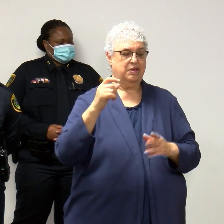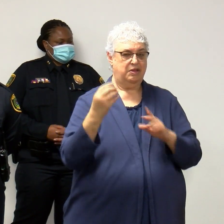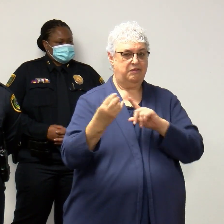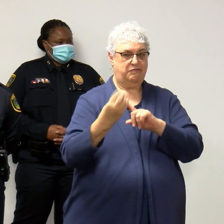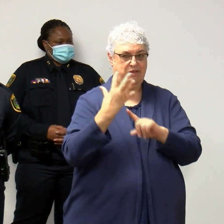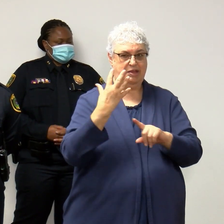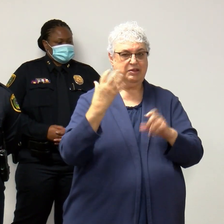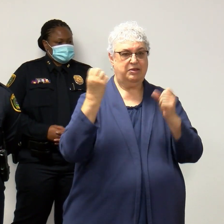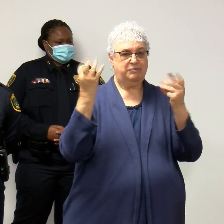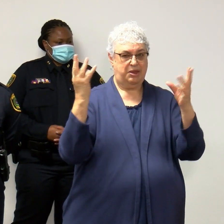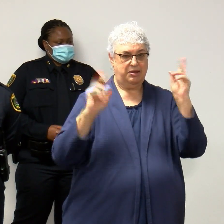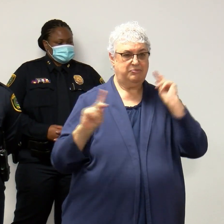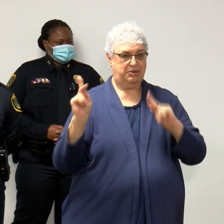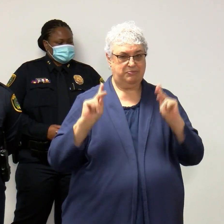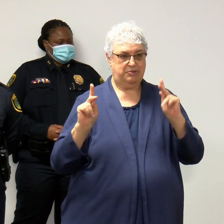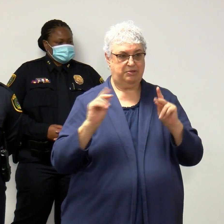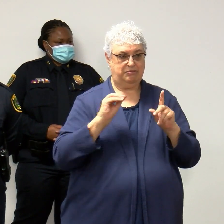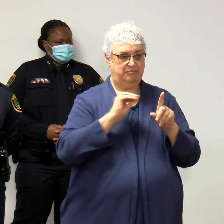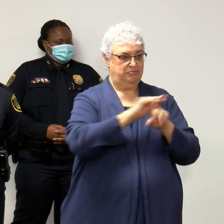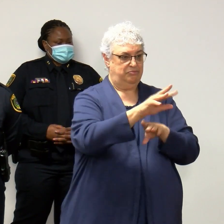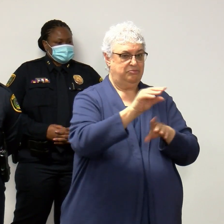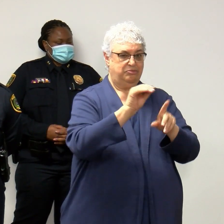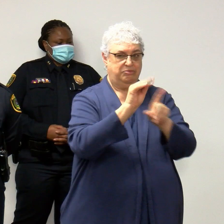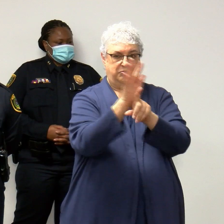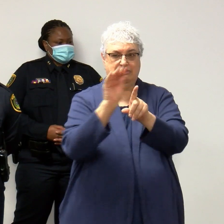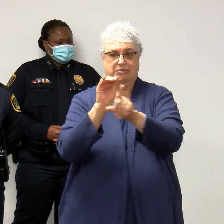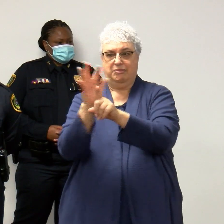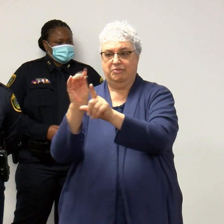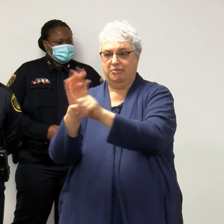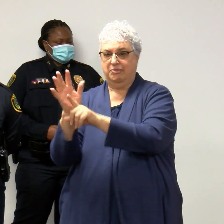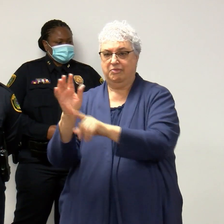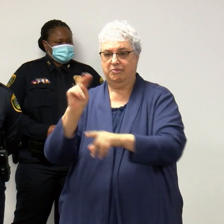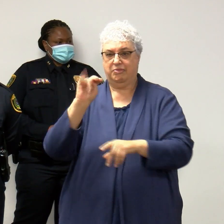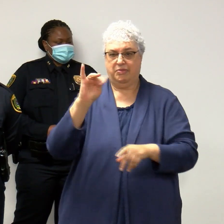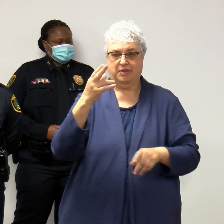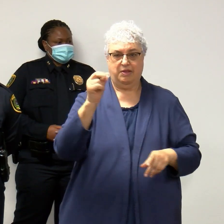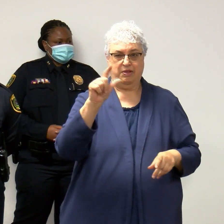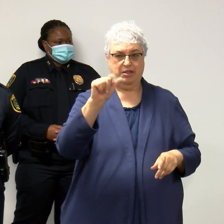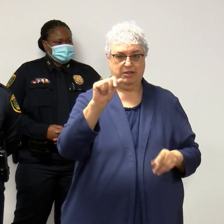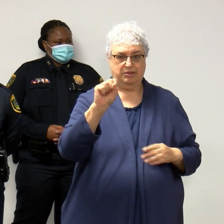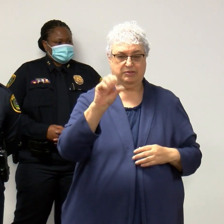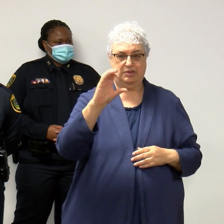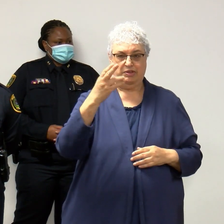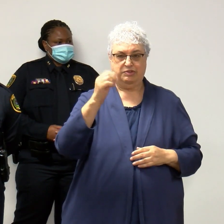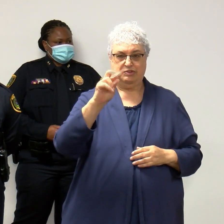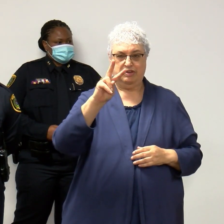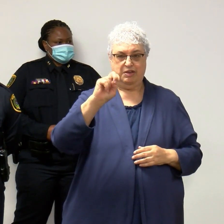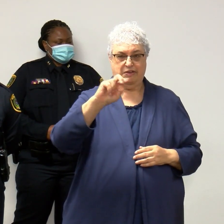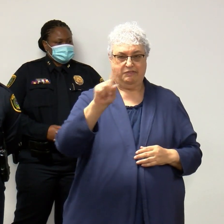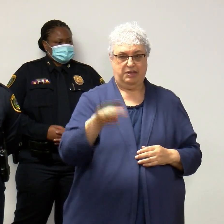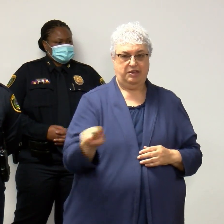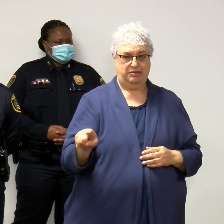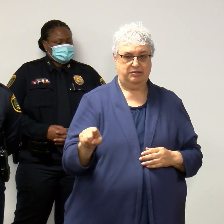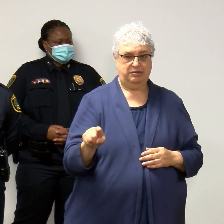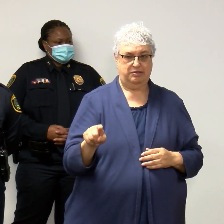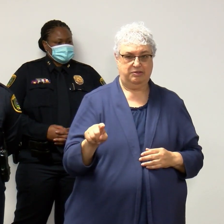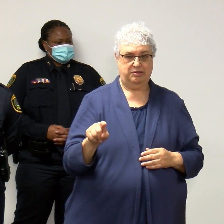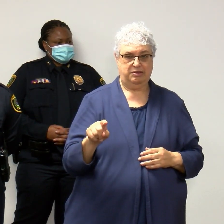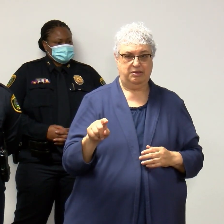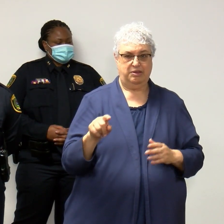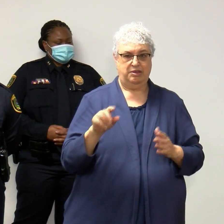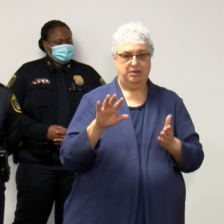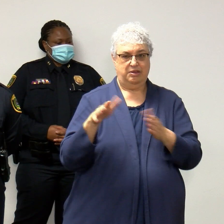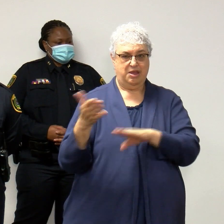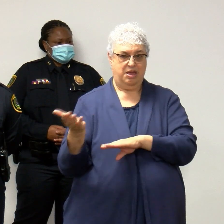affected many people in this city. Nicolas Chavez's life was taken, and